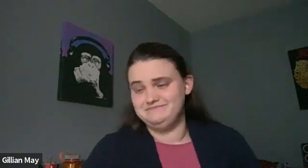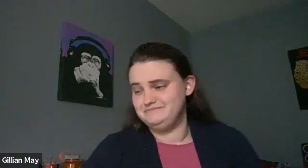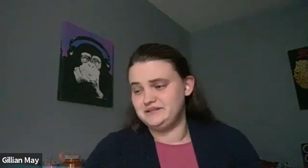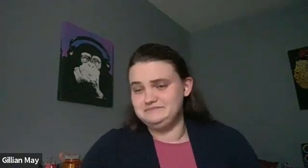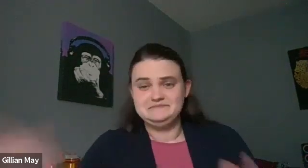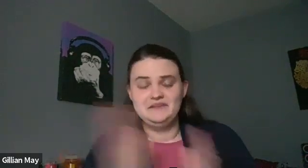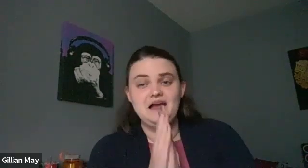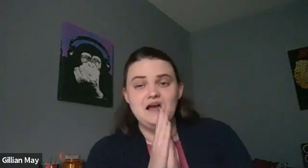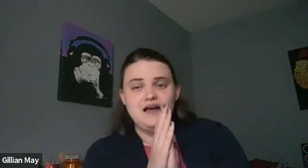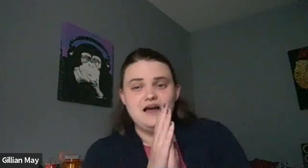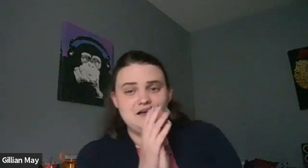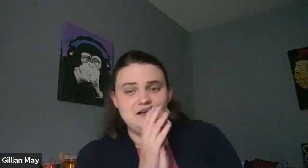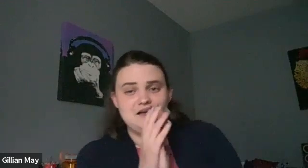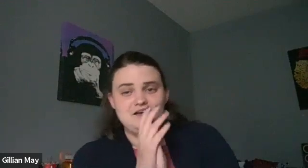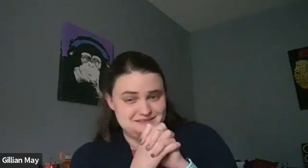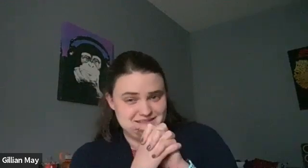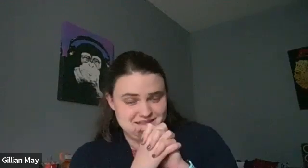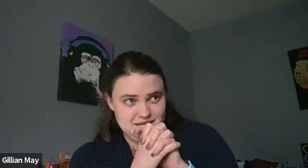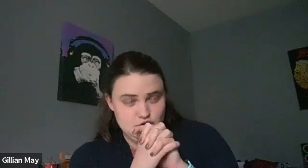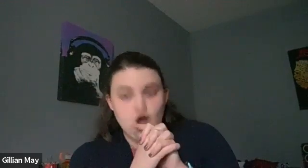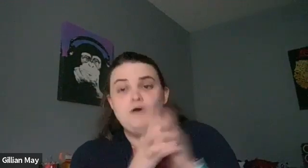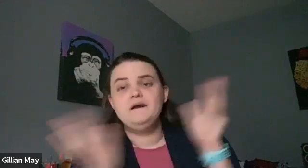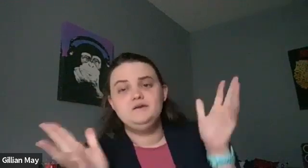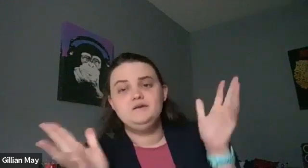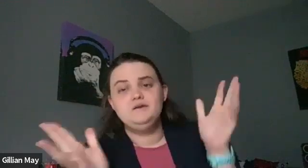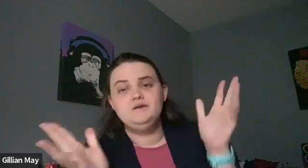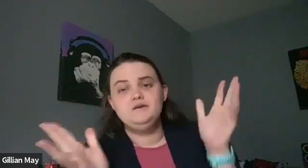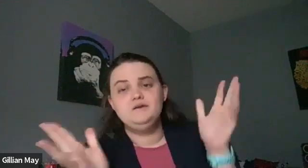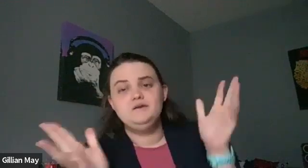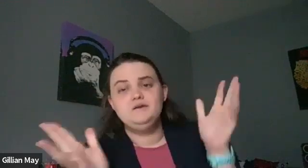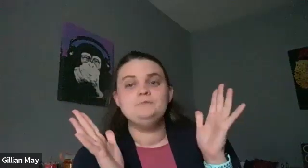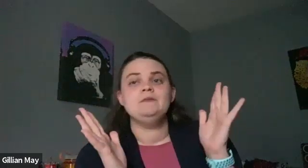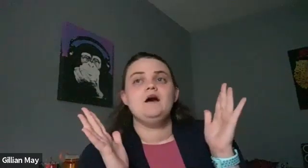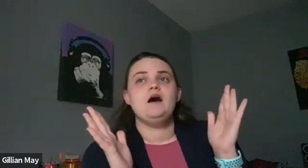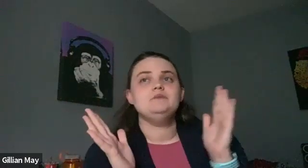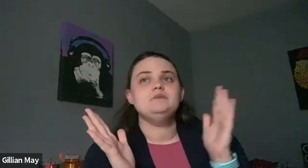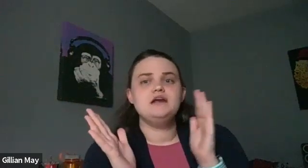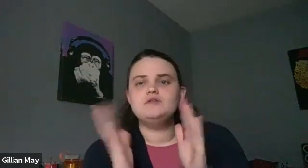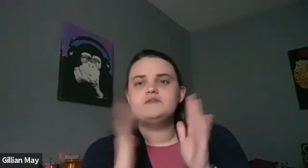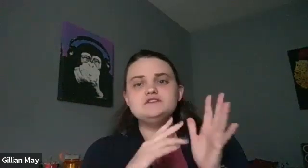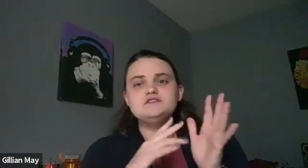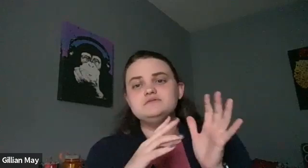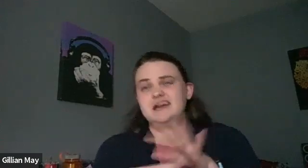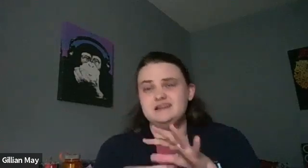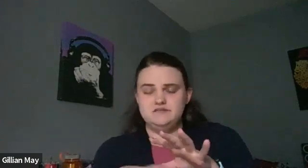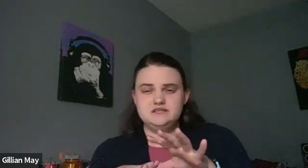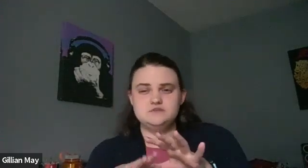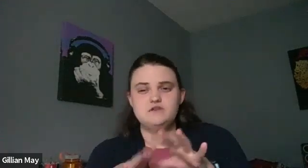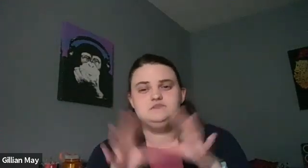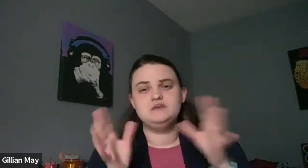check, but yes. Oh, I know. Okay. So I know that these aren't really activities themselves,